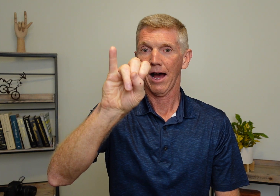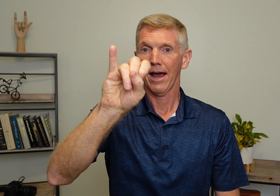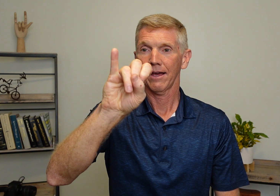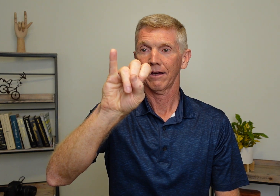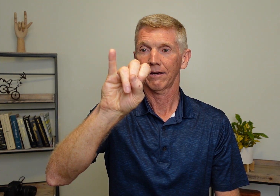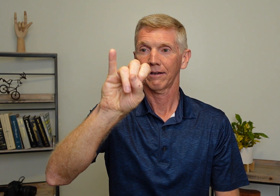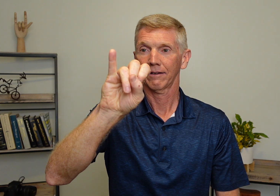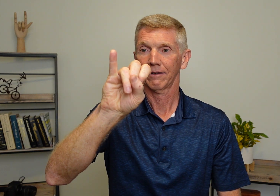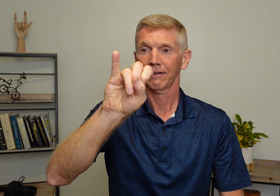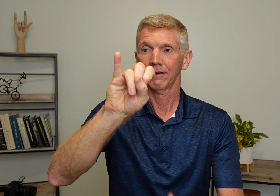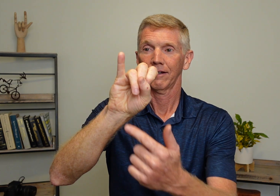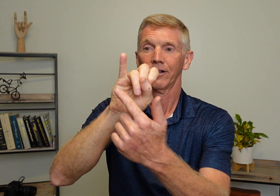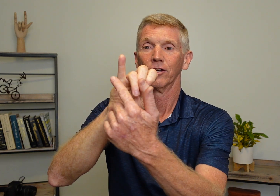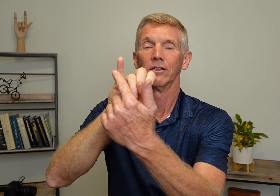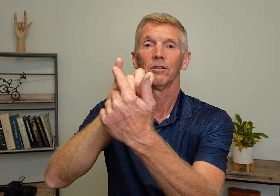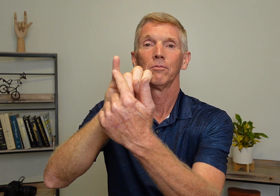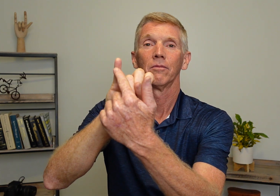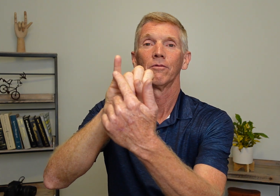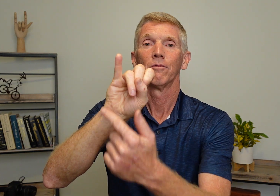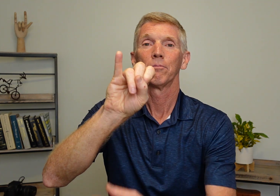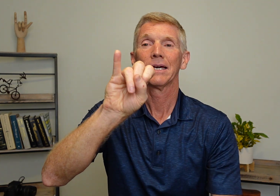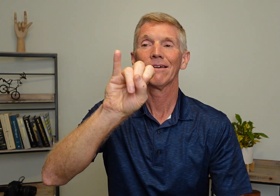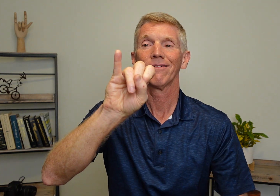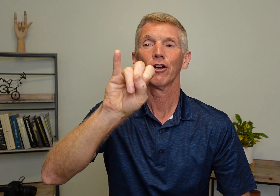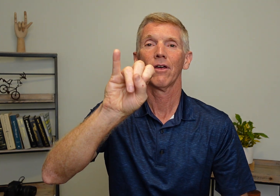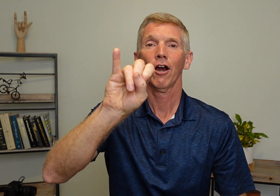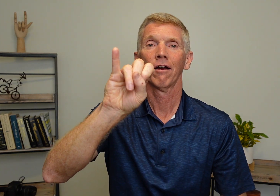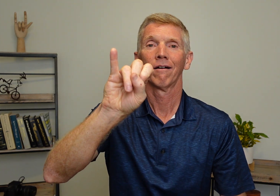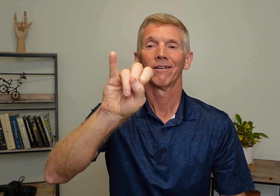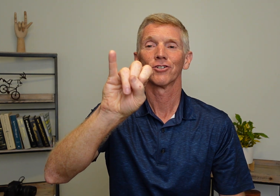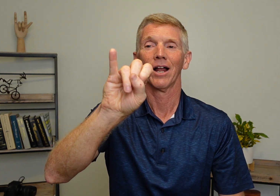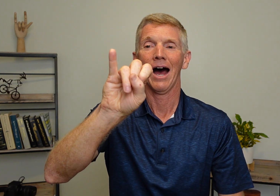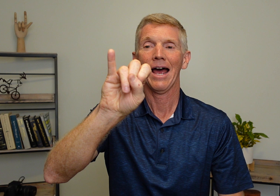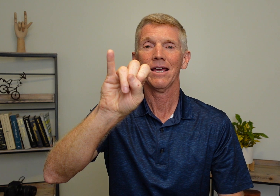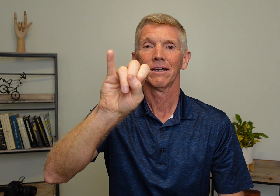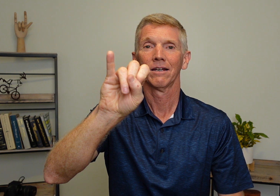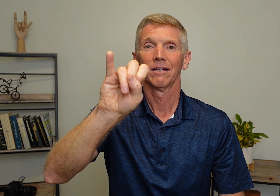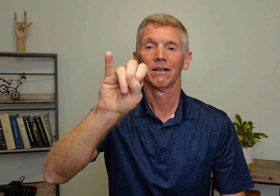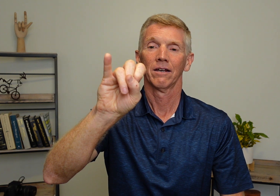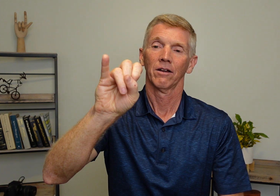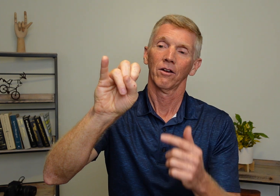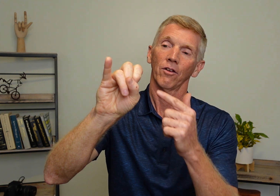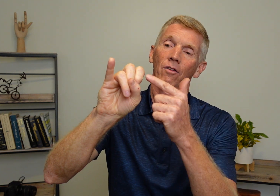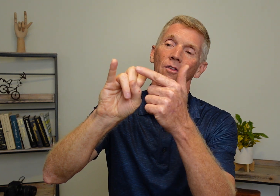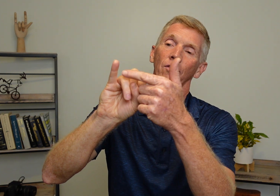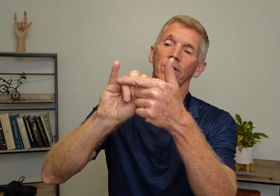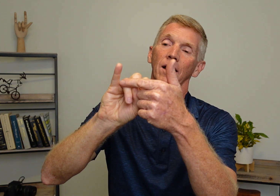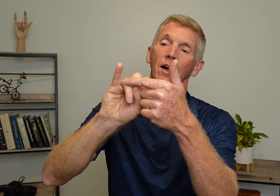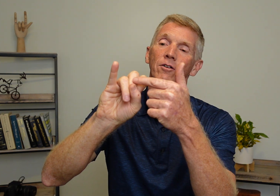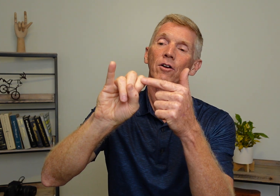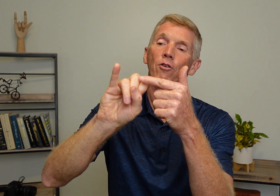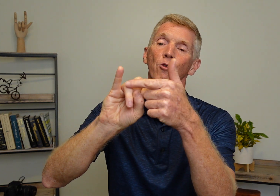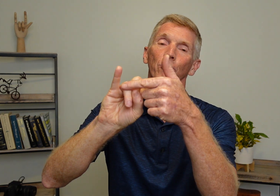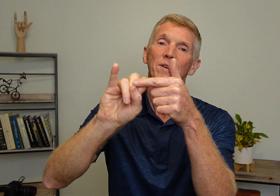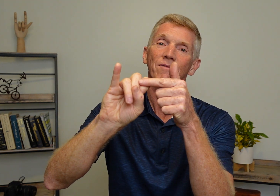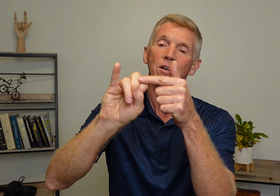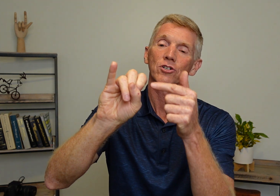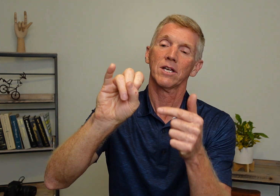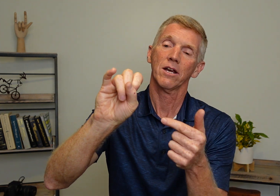I. Your little pinky finger there, there's an I. The other three fingers